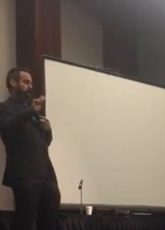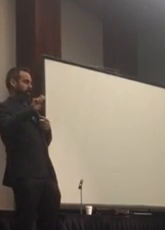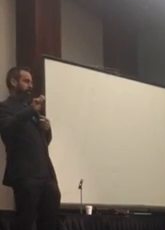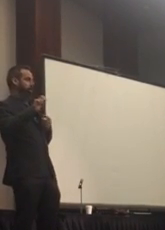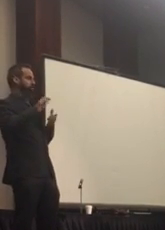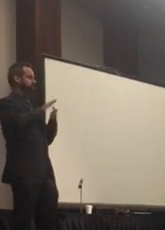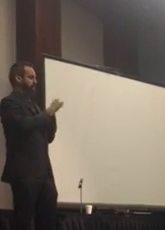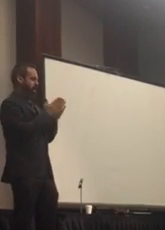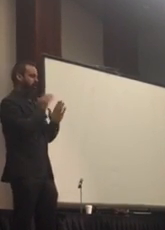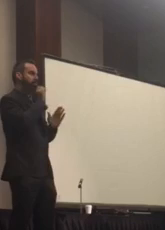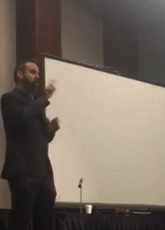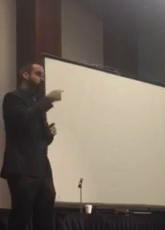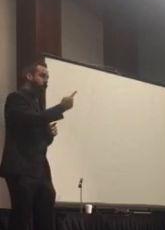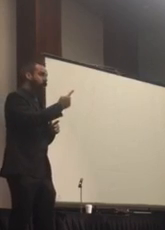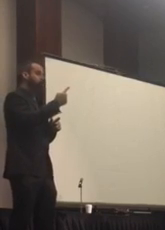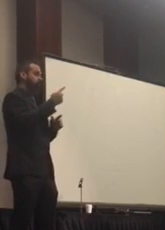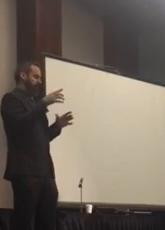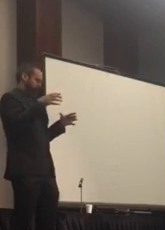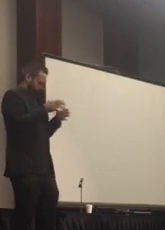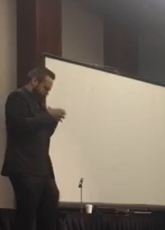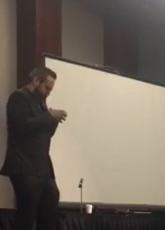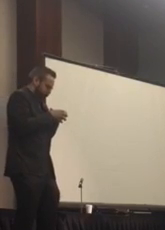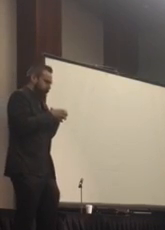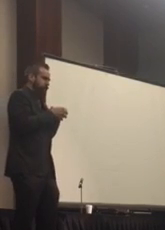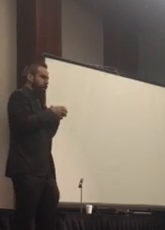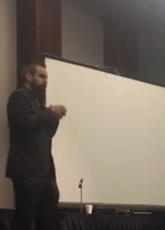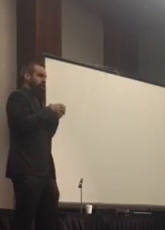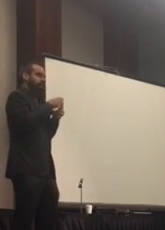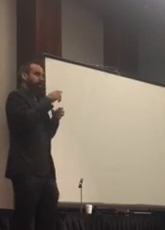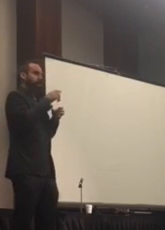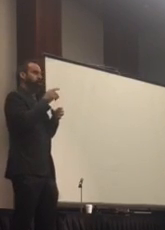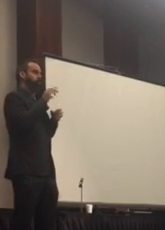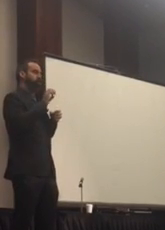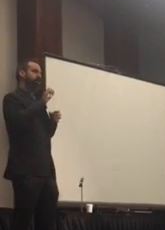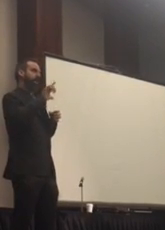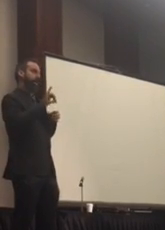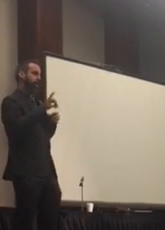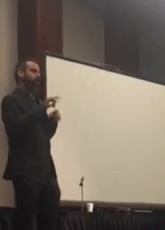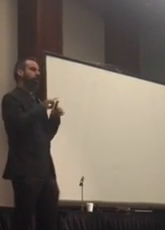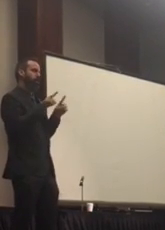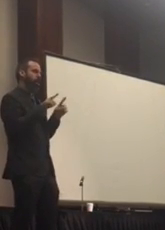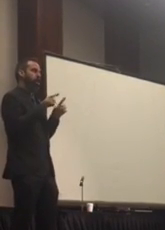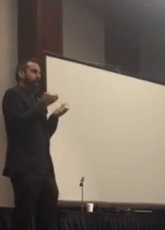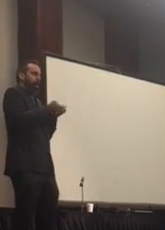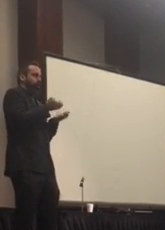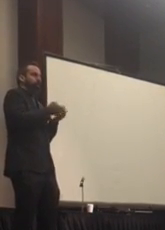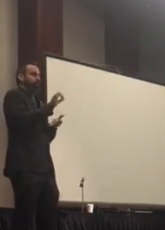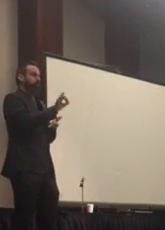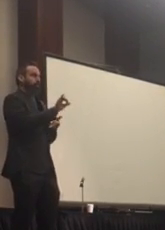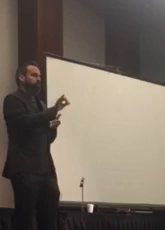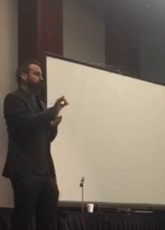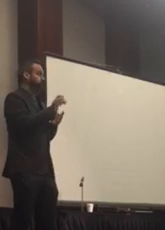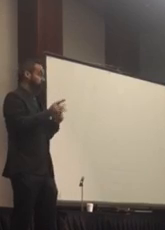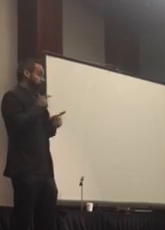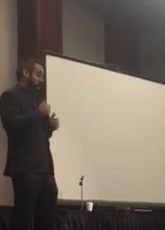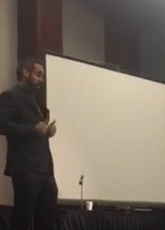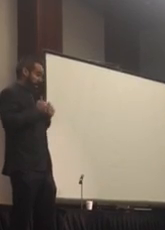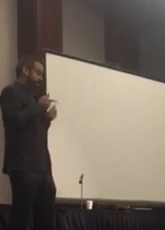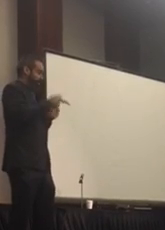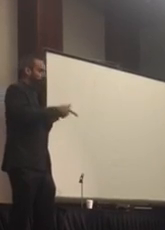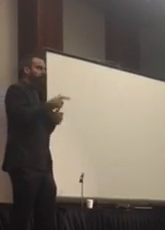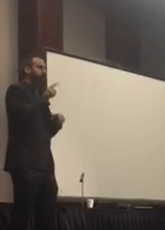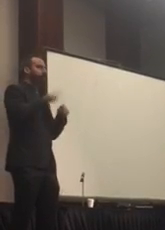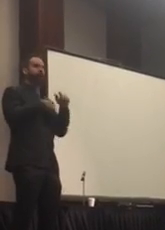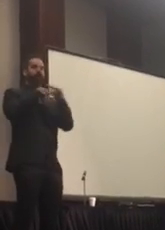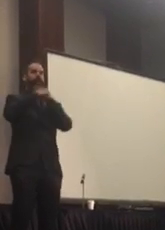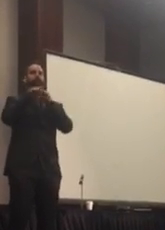not only concentrated racially, but also economically concentrated as a low-income space, because the people who lived there were not able to access